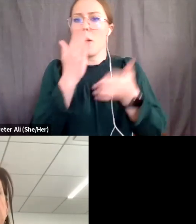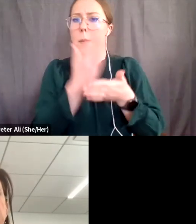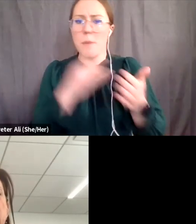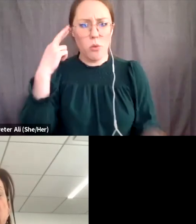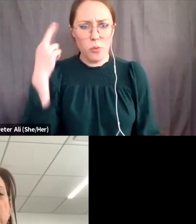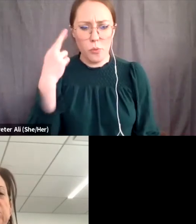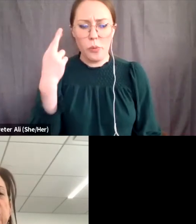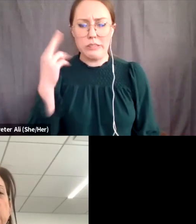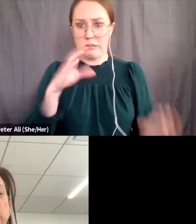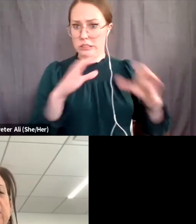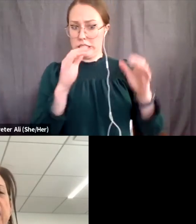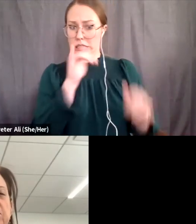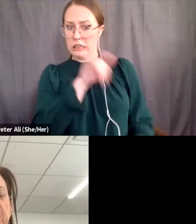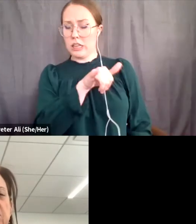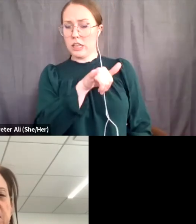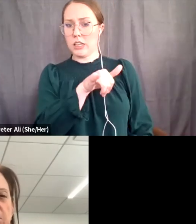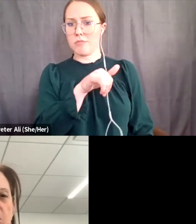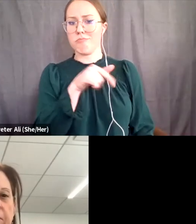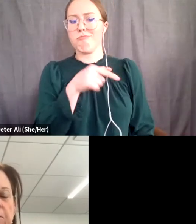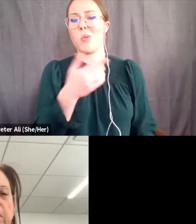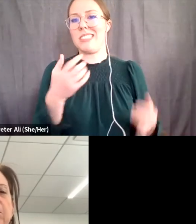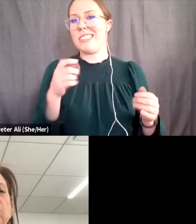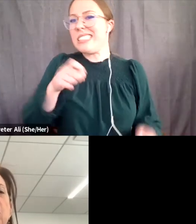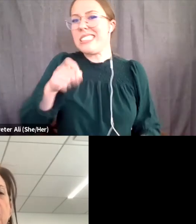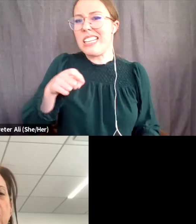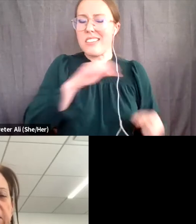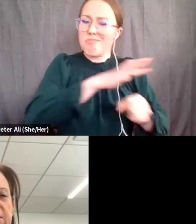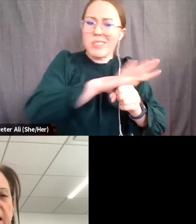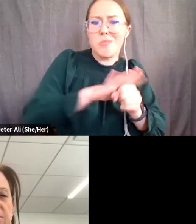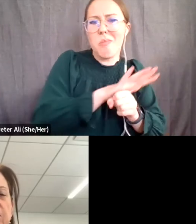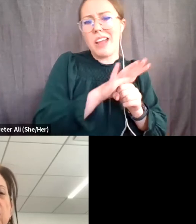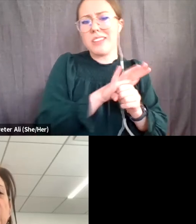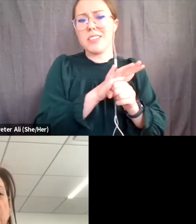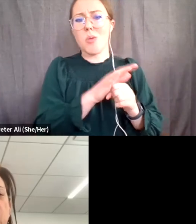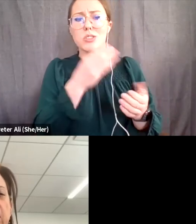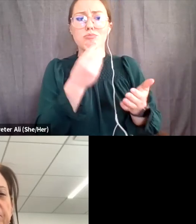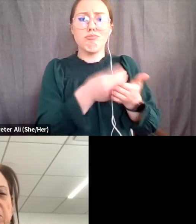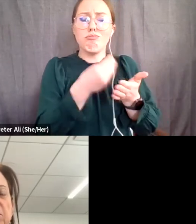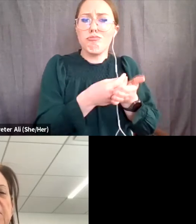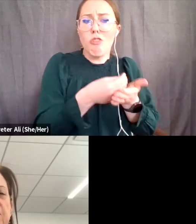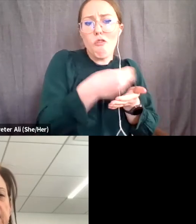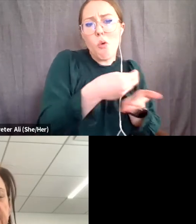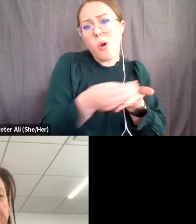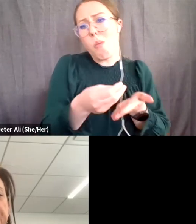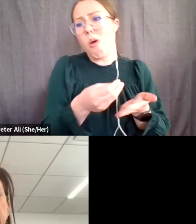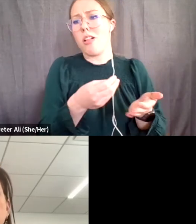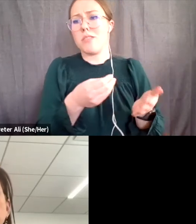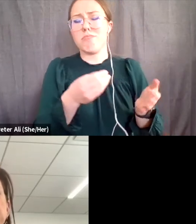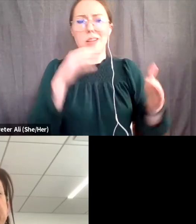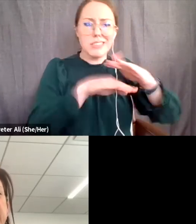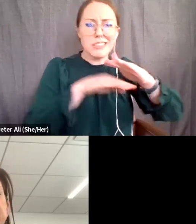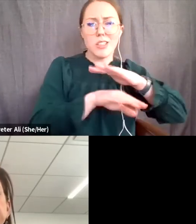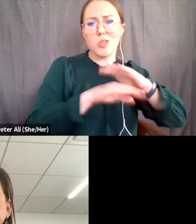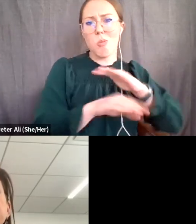doing that was so that we could have a space that was more affordable, more accessible, more community friendly.